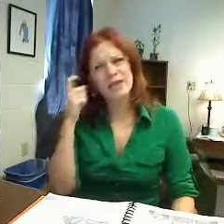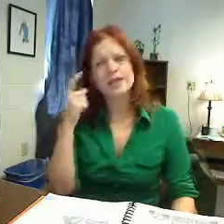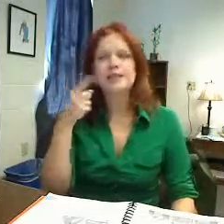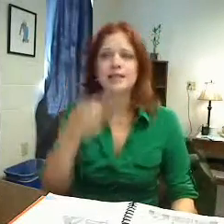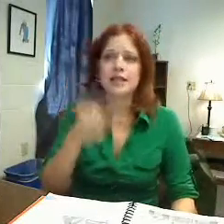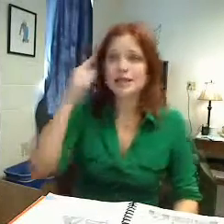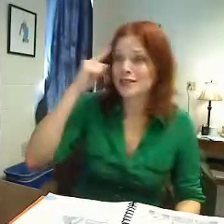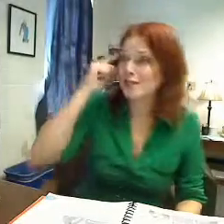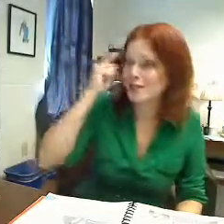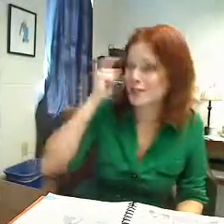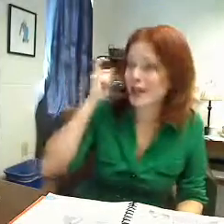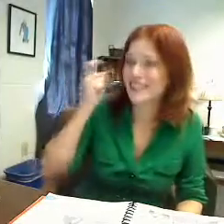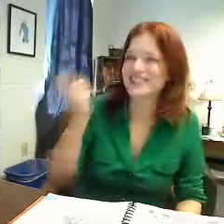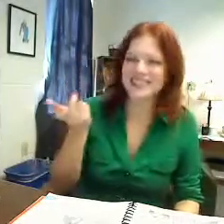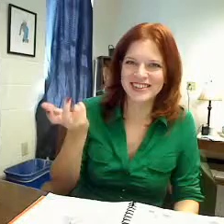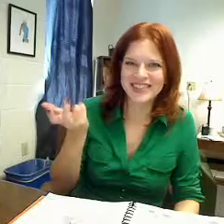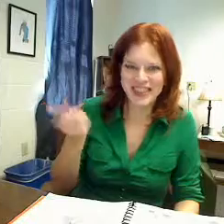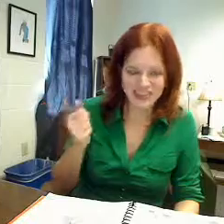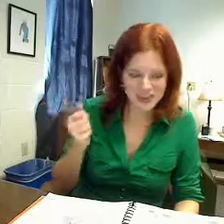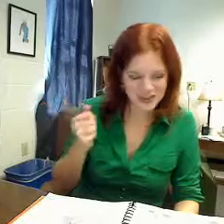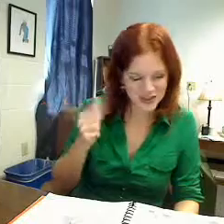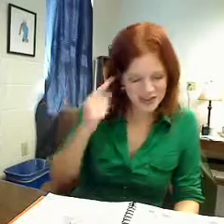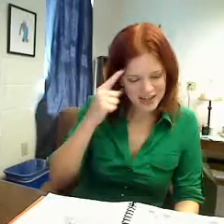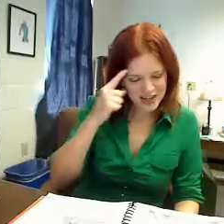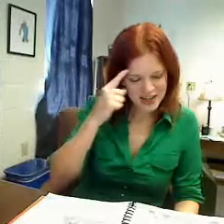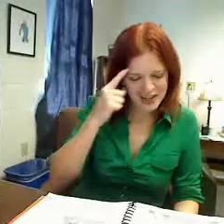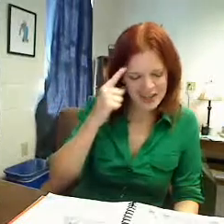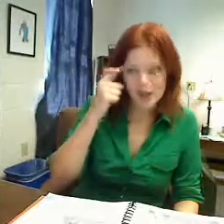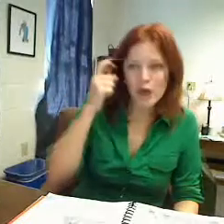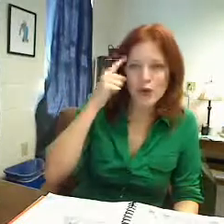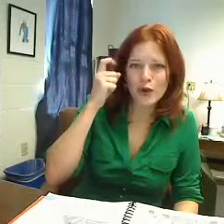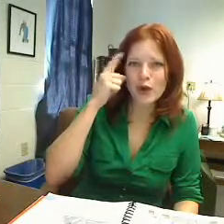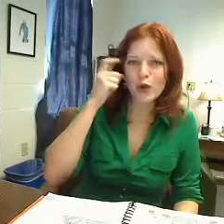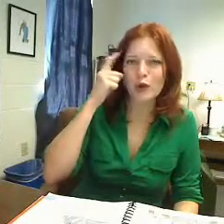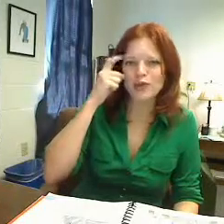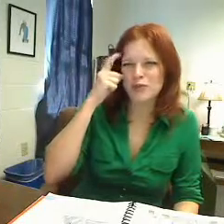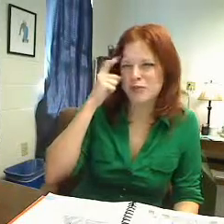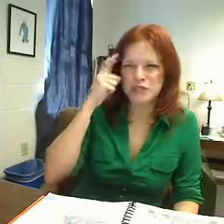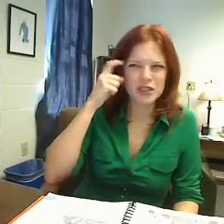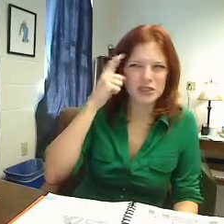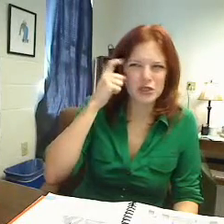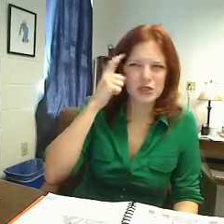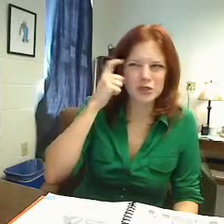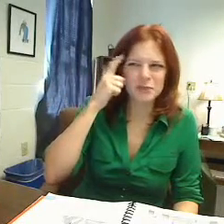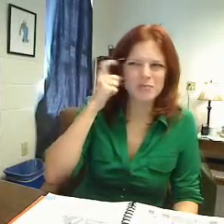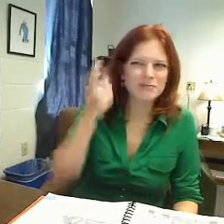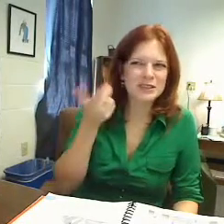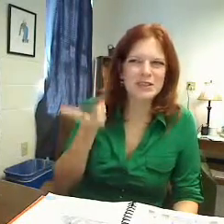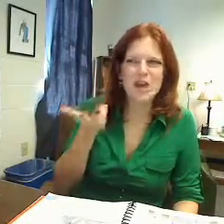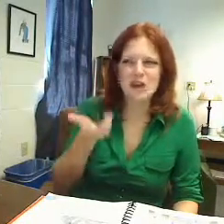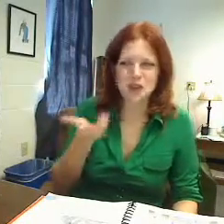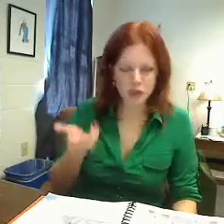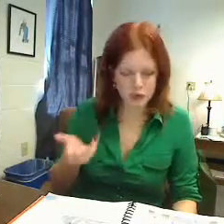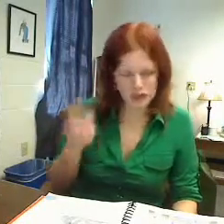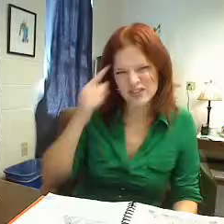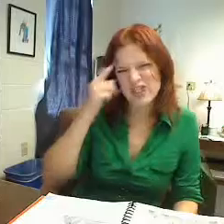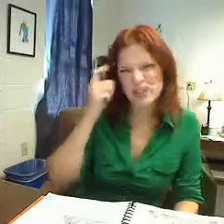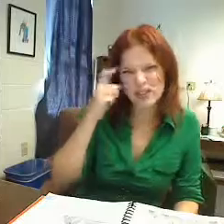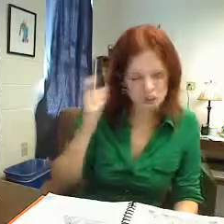suspect that he's a suspect. You could say that also. Paranoid or suspicious or not sure, kind of skeptical.